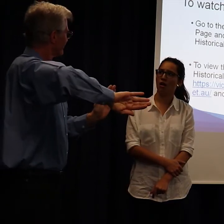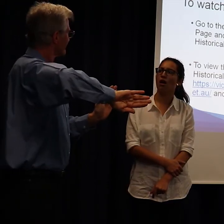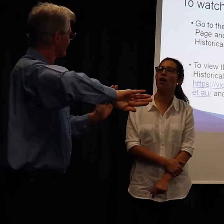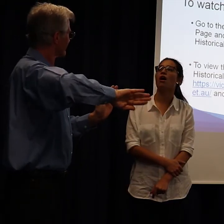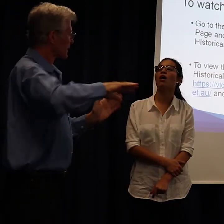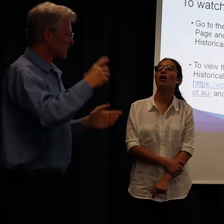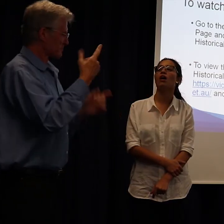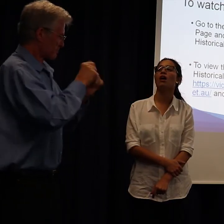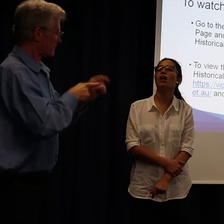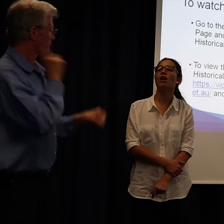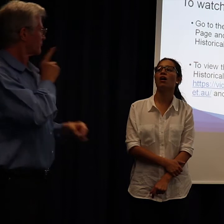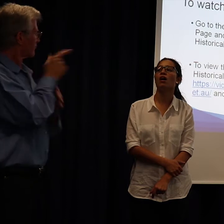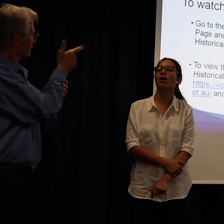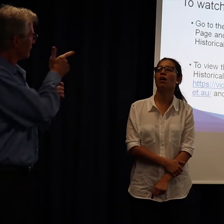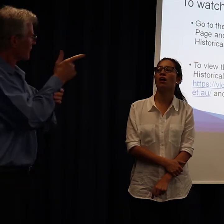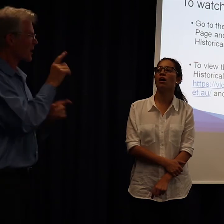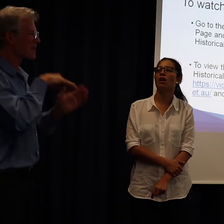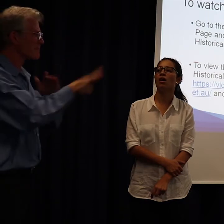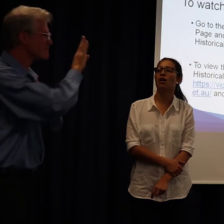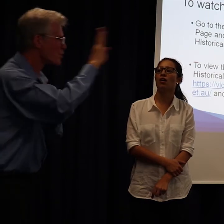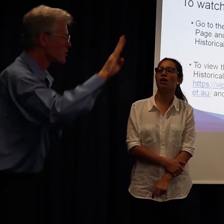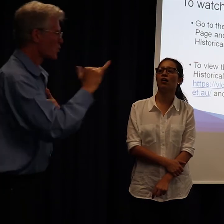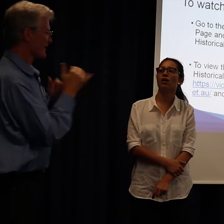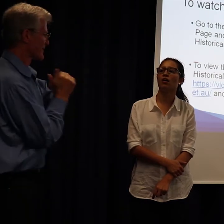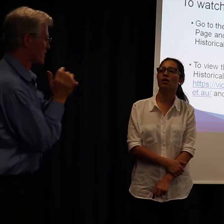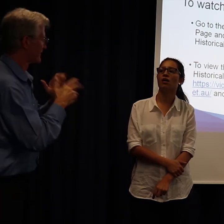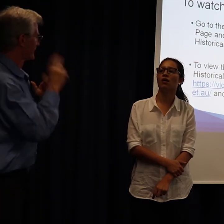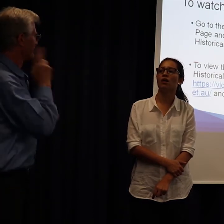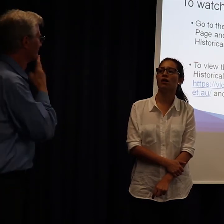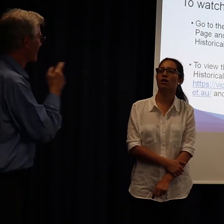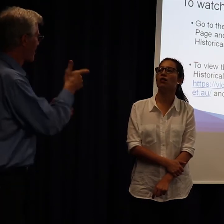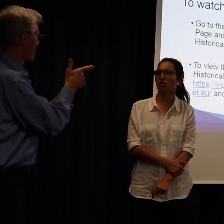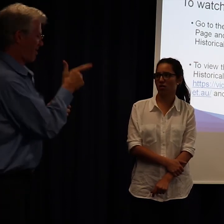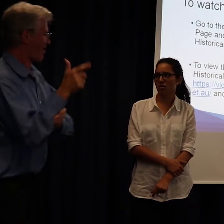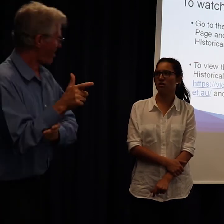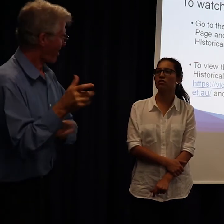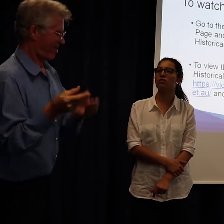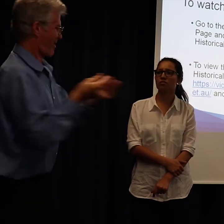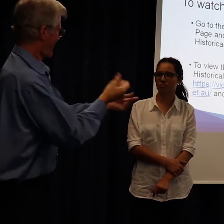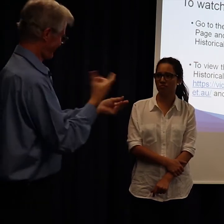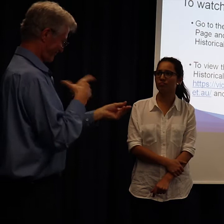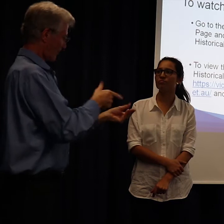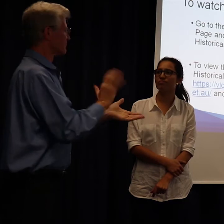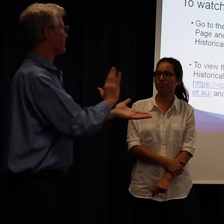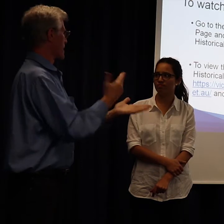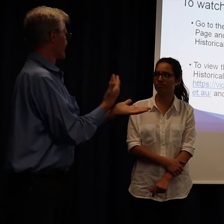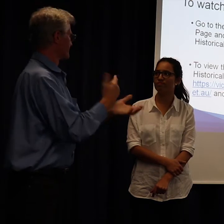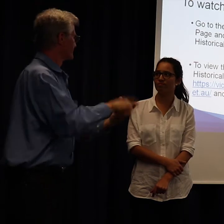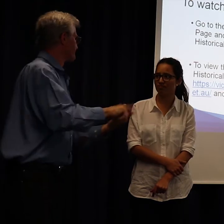We had quite a lot of duplicate videos because several people would film the same event, and so we didn't need to keep